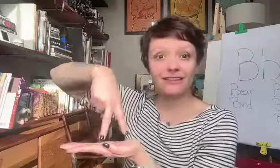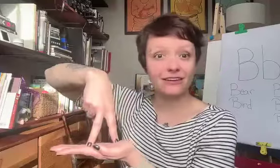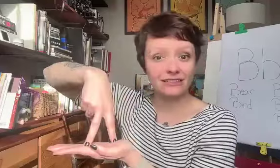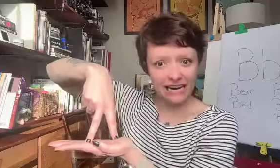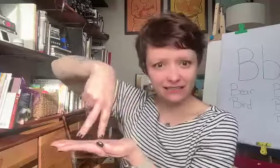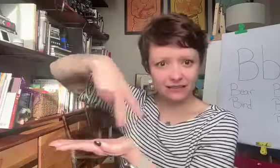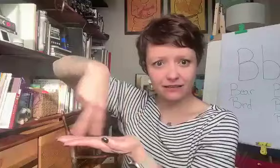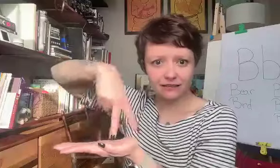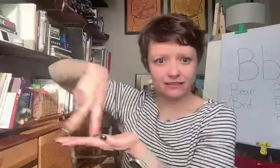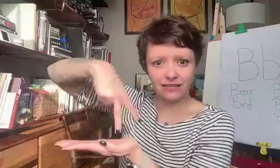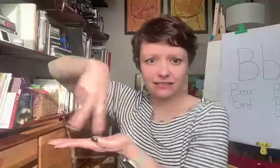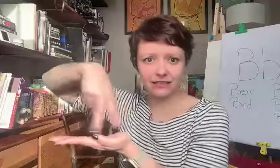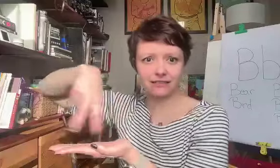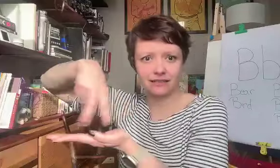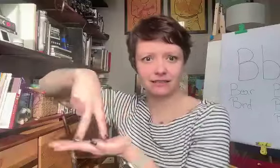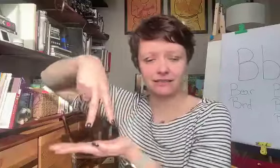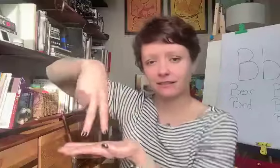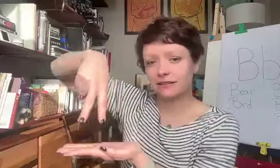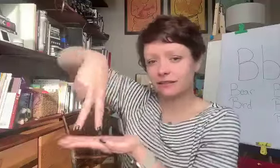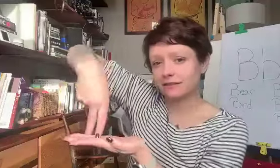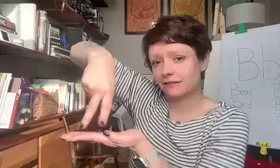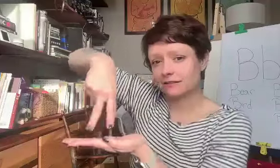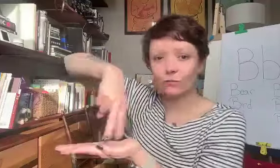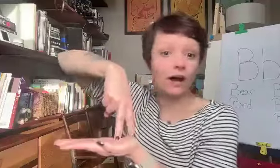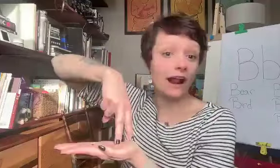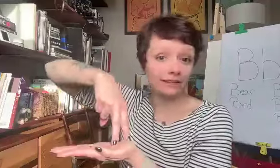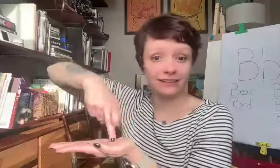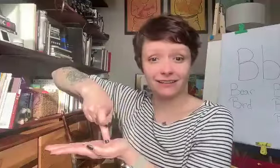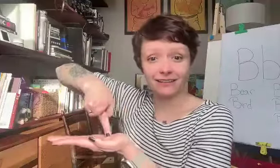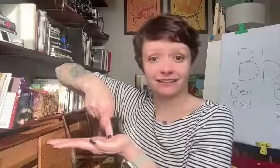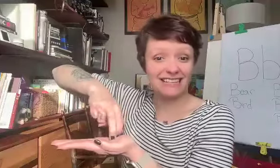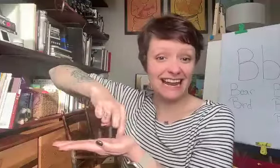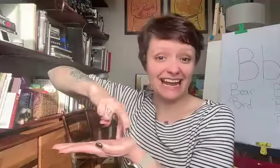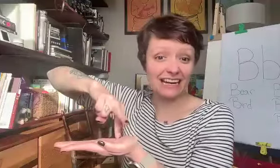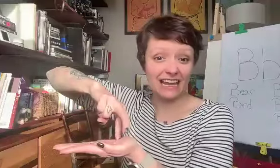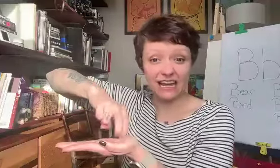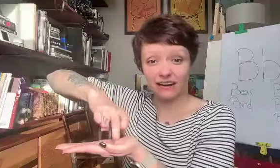They're dancing. Dance, dance, dance. Whatever. Can.